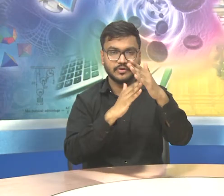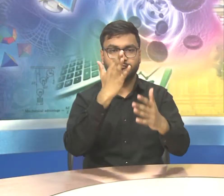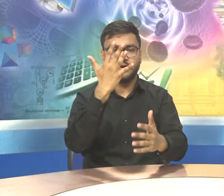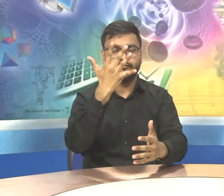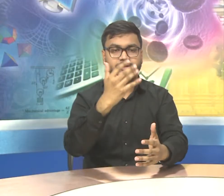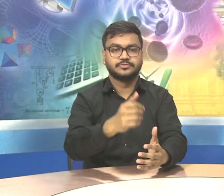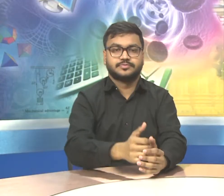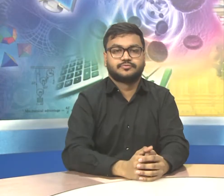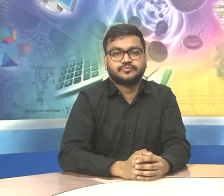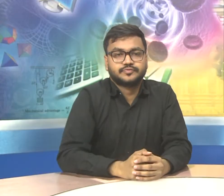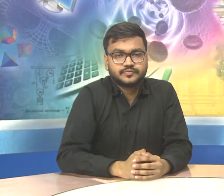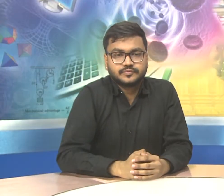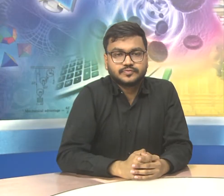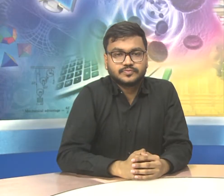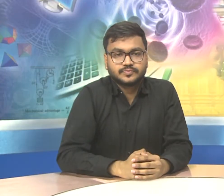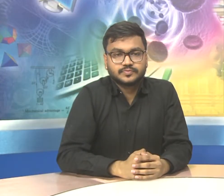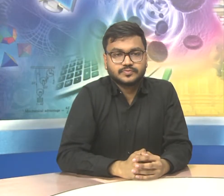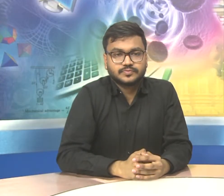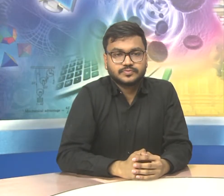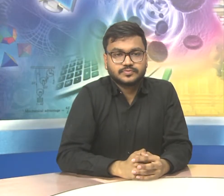It's time for a short break.